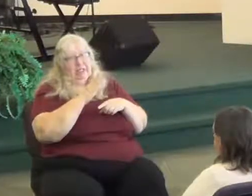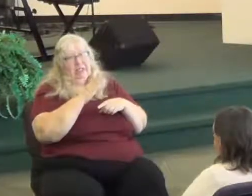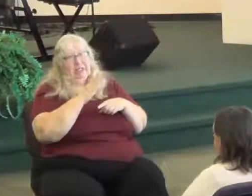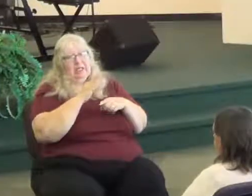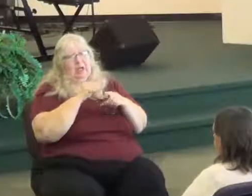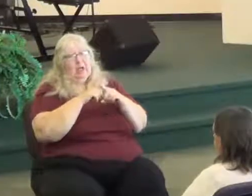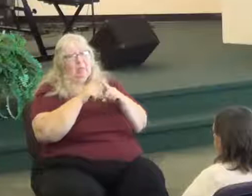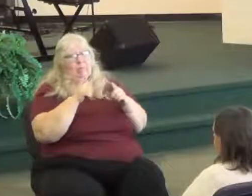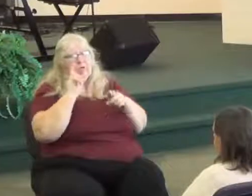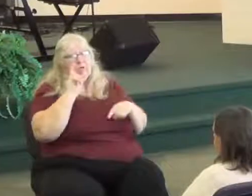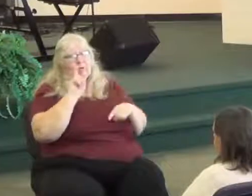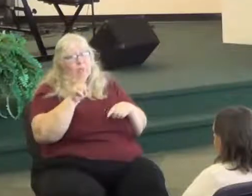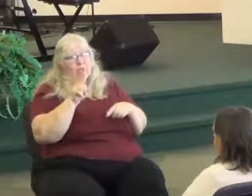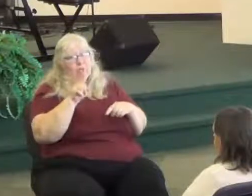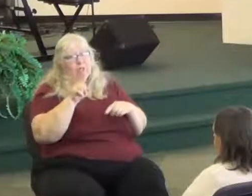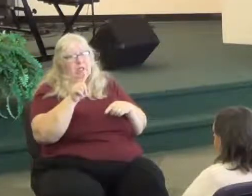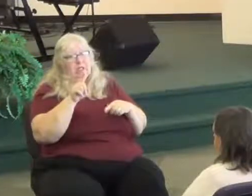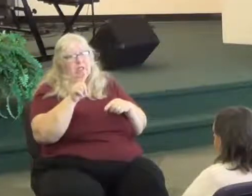Samaritan.